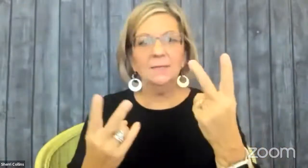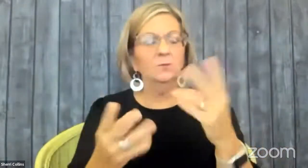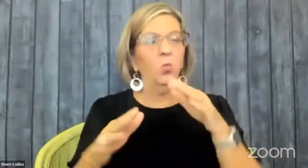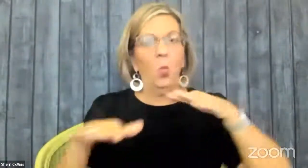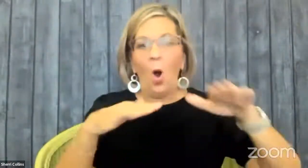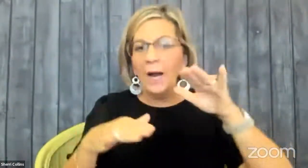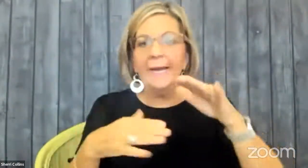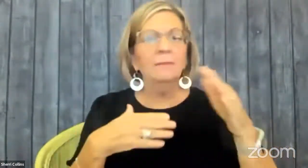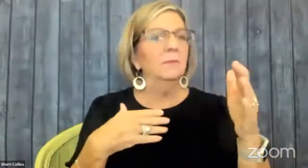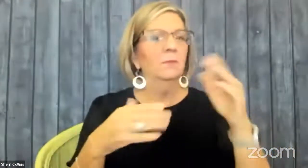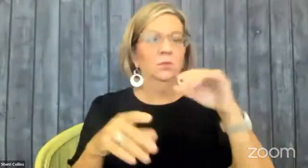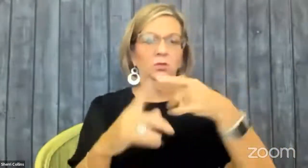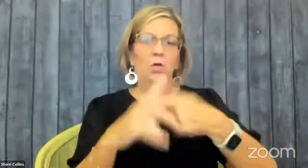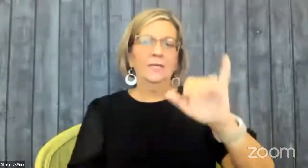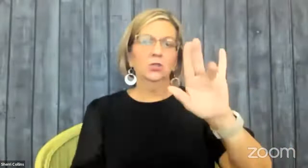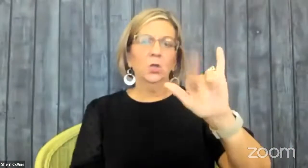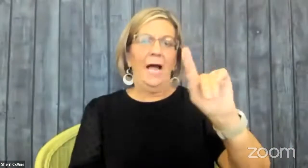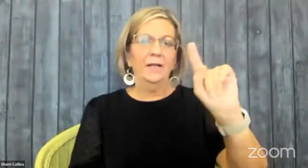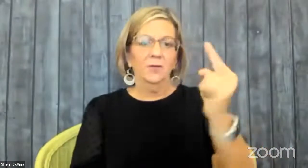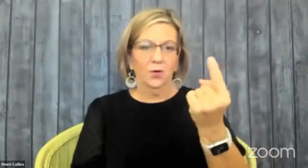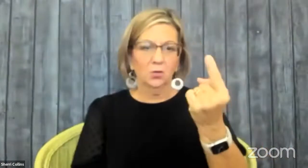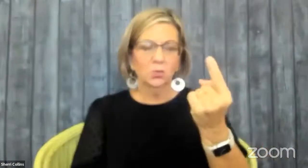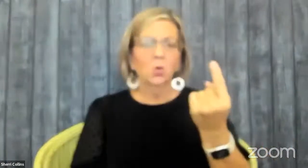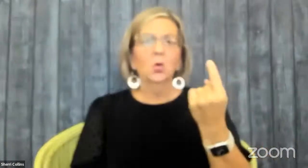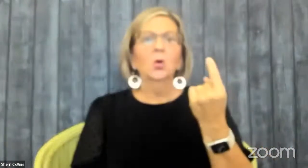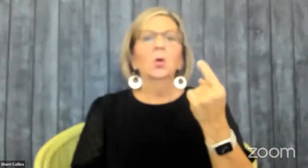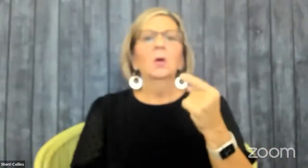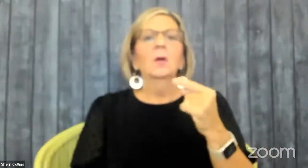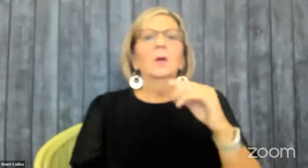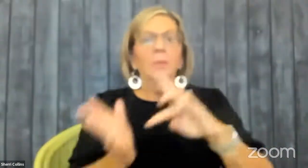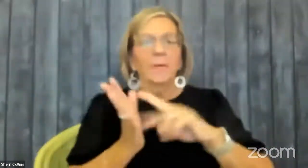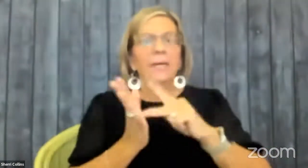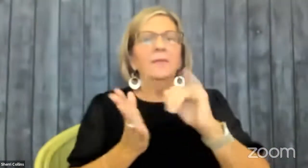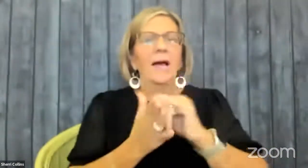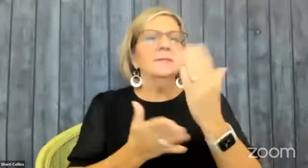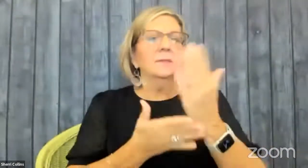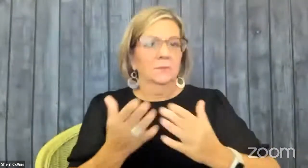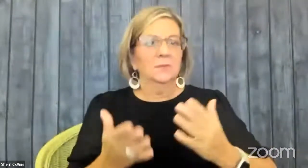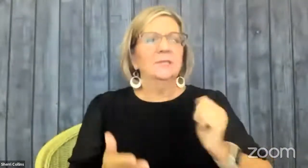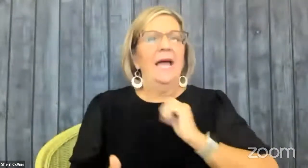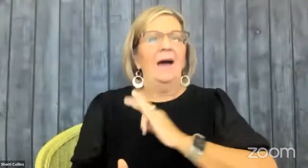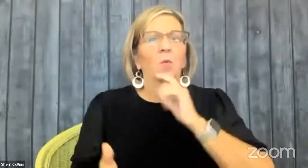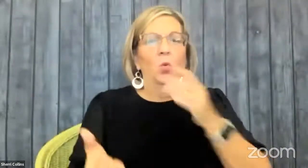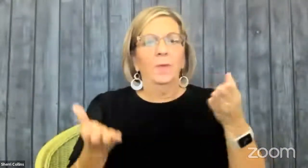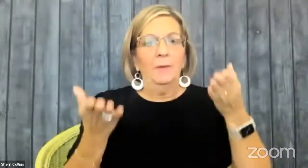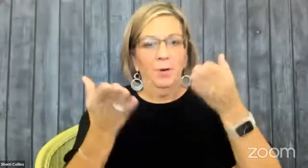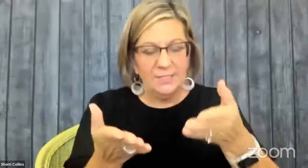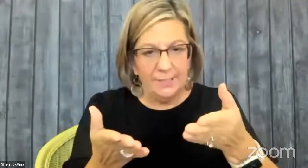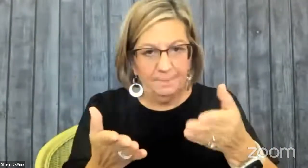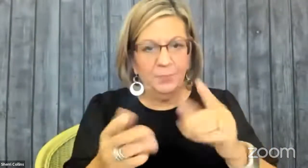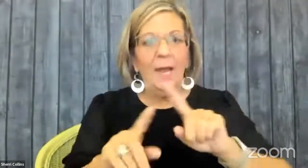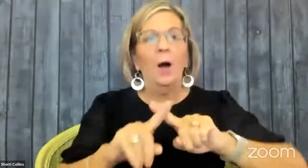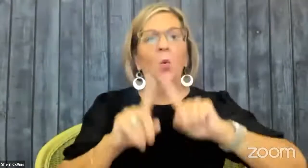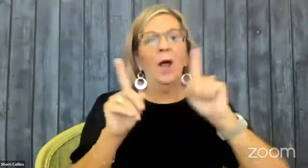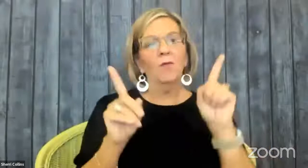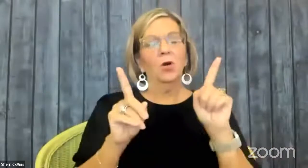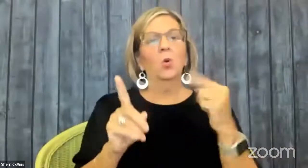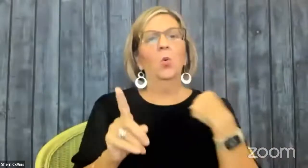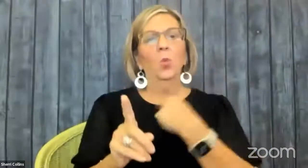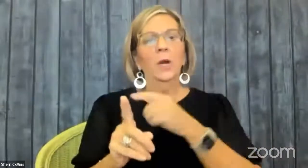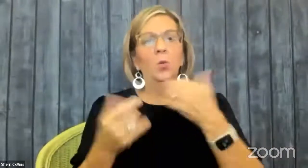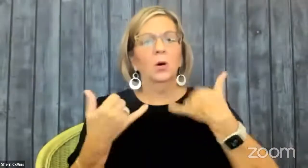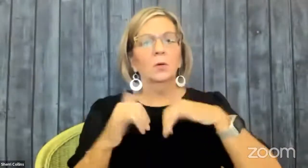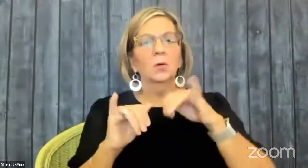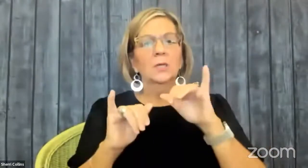visit us, walk in, starting July the 1st, meaning that staff will be present.